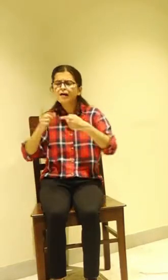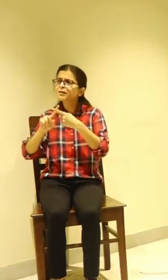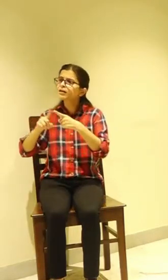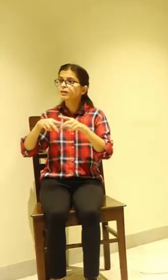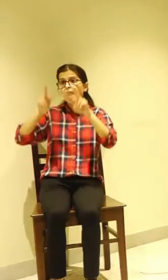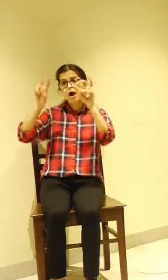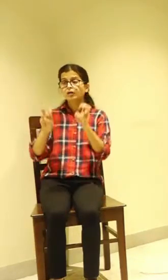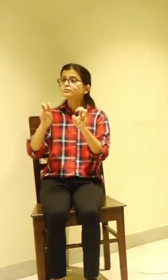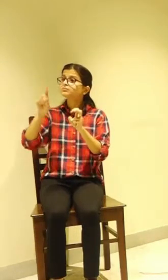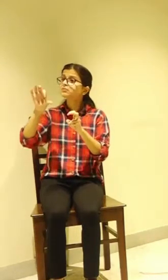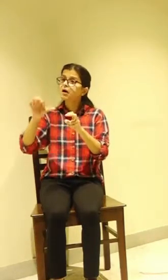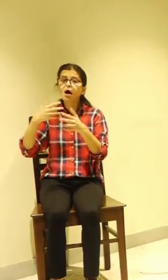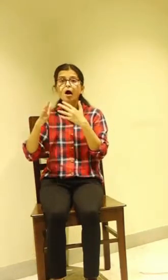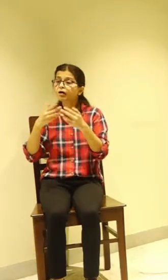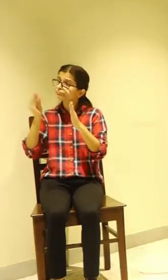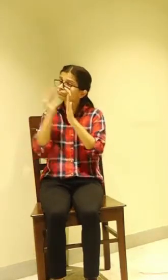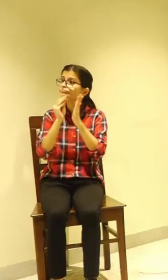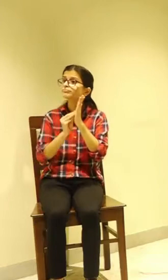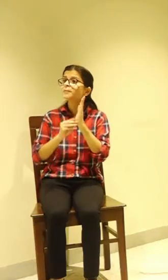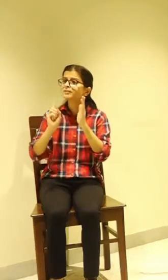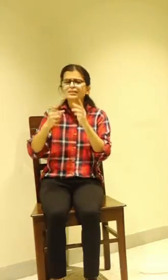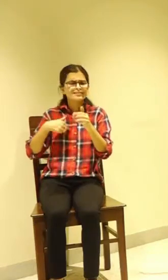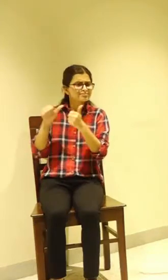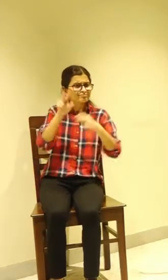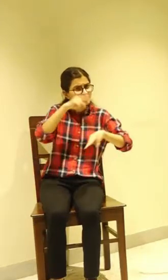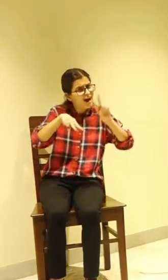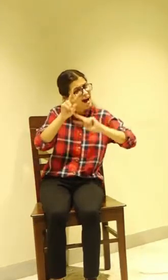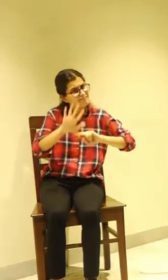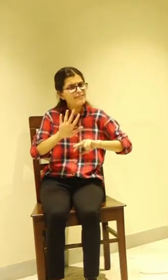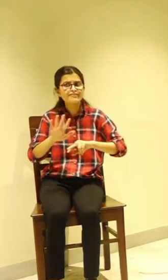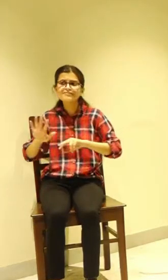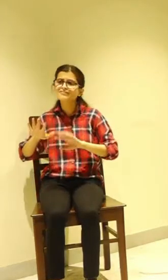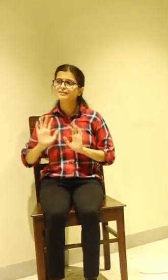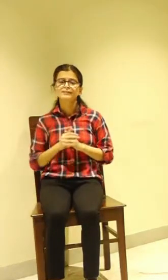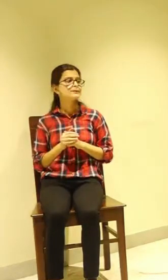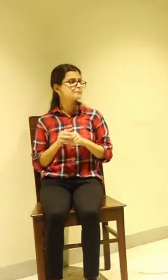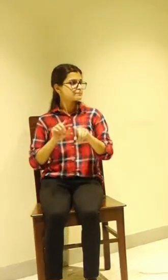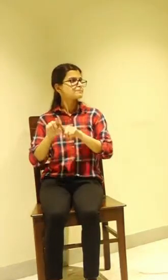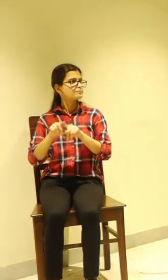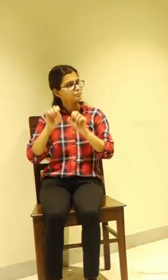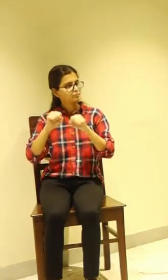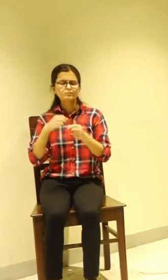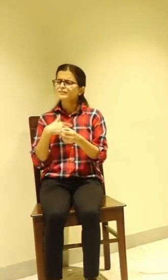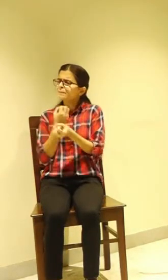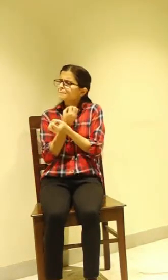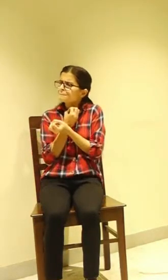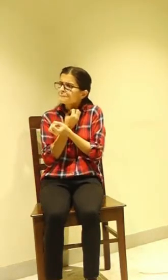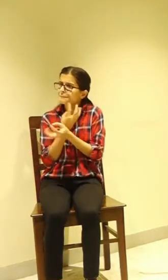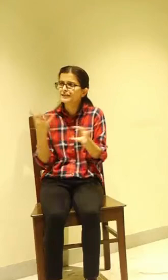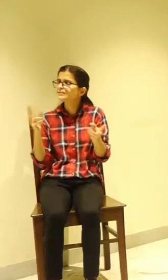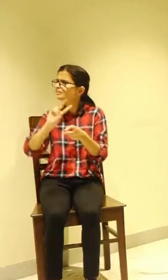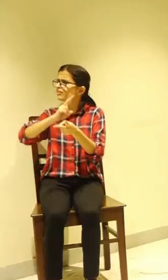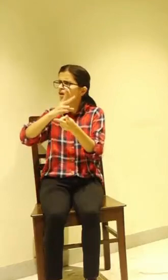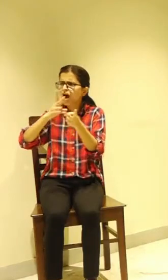anyway. So it's the intention itself seems confused. No, there were a lot of reversals. There were a lot of flip-flops, a lot of